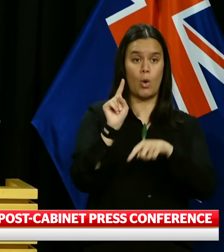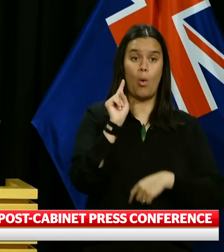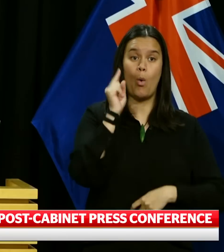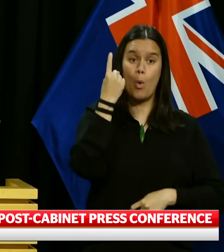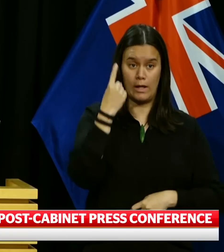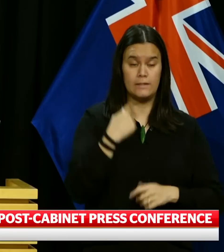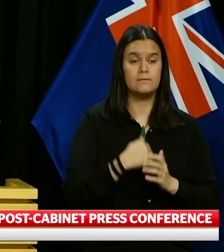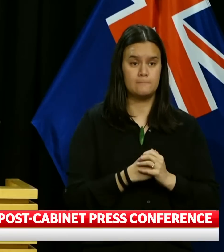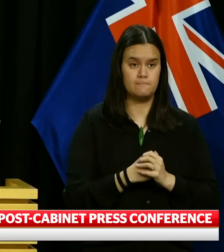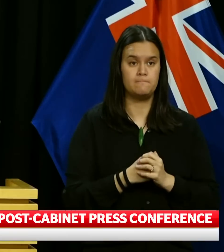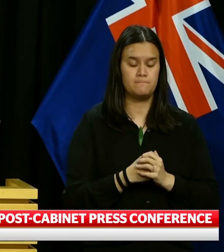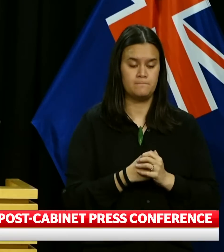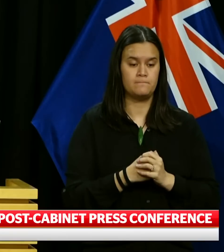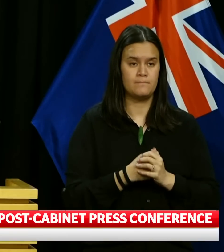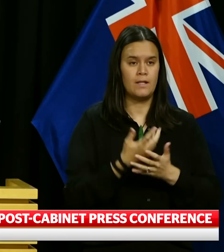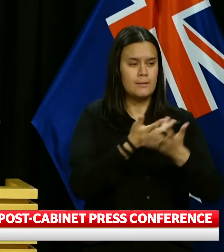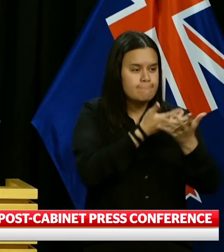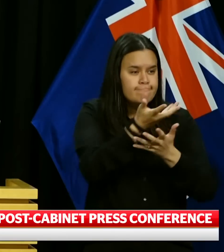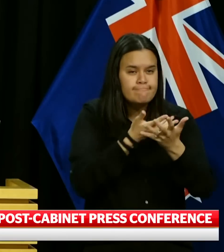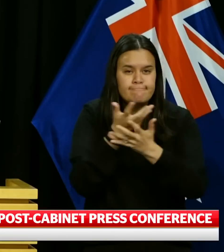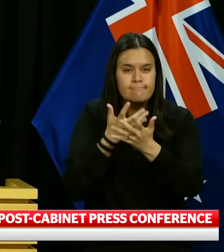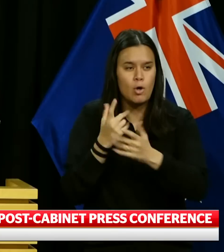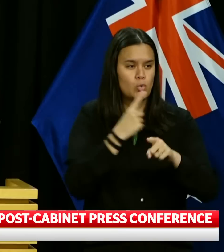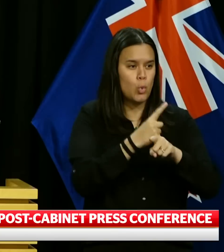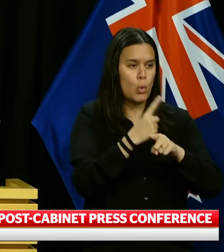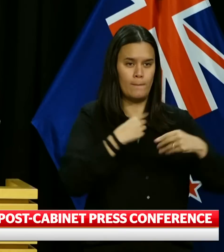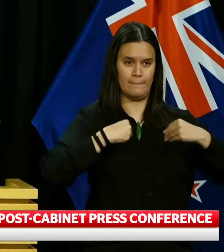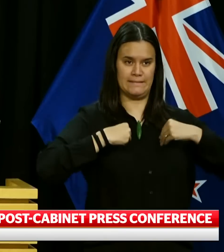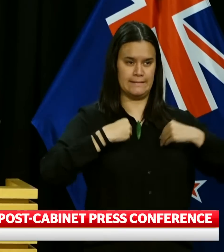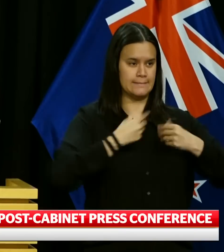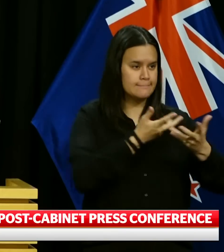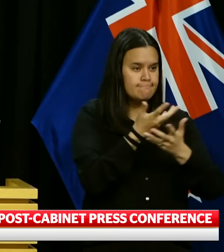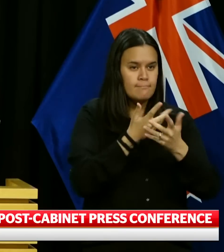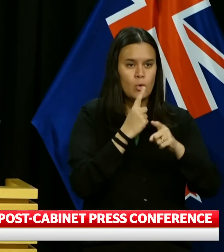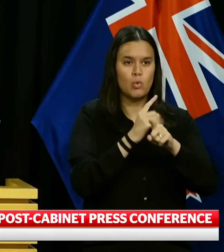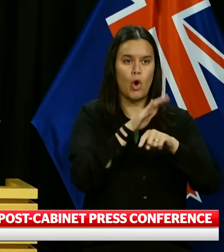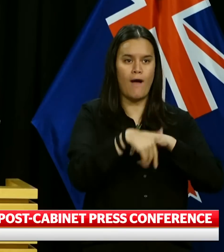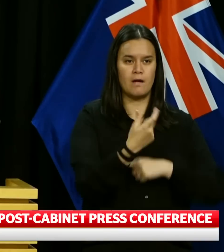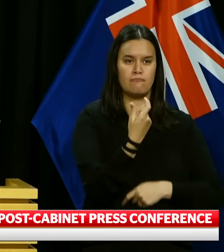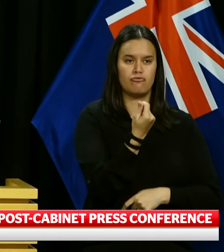Auckland at businesses and to talk about the cost of living.